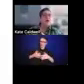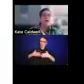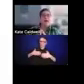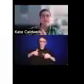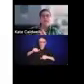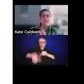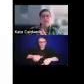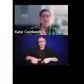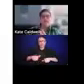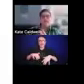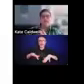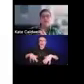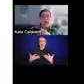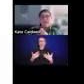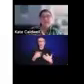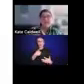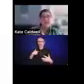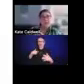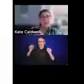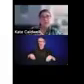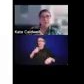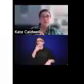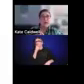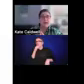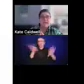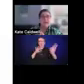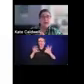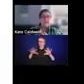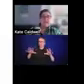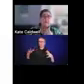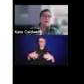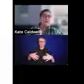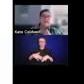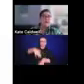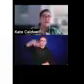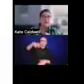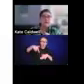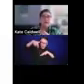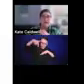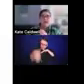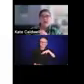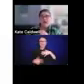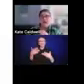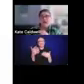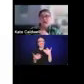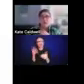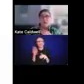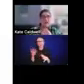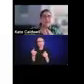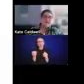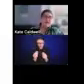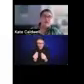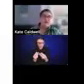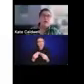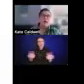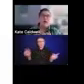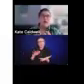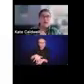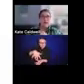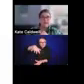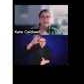do, the problems that you're able to address, and the communities that you're serving, so that you're working